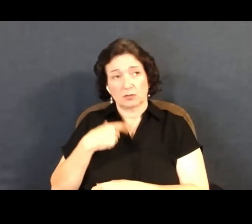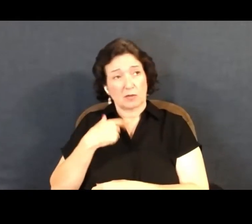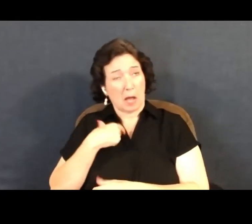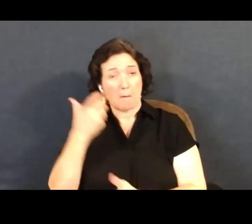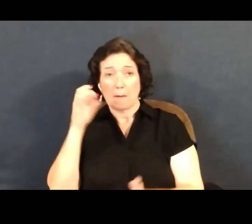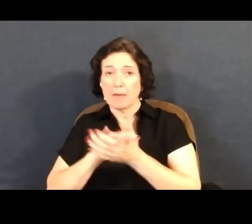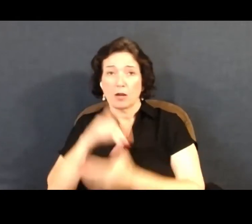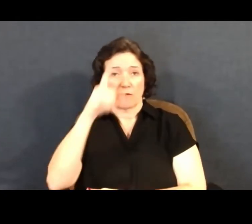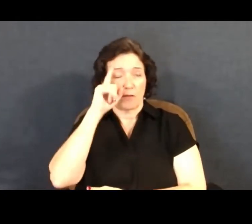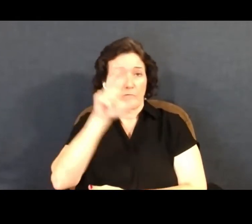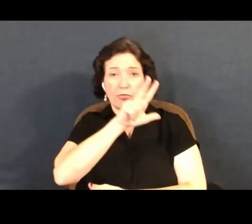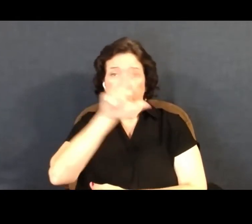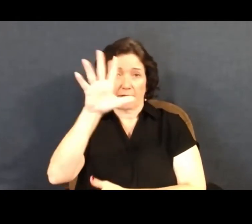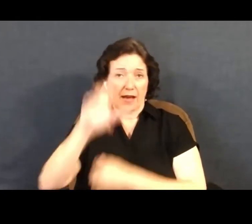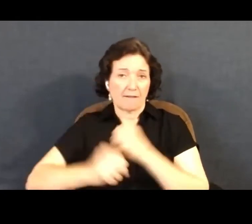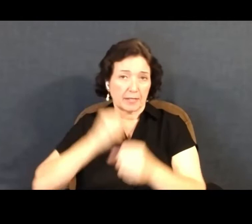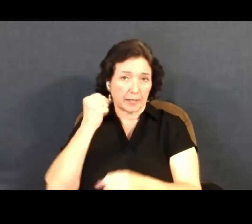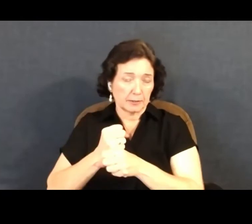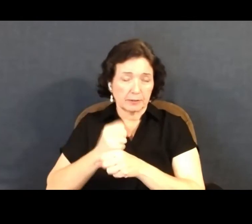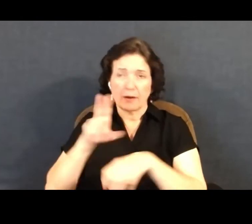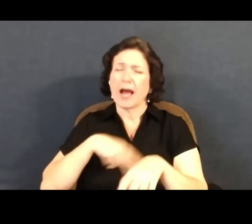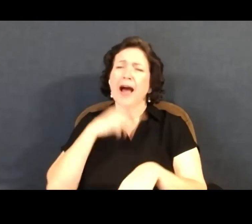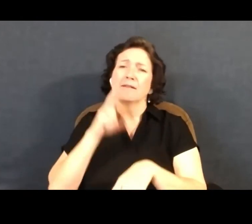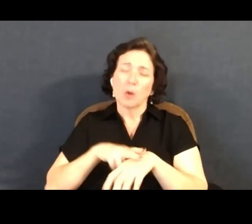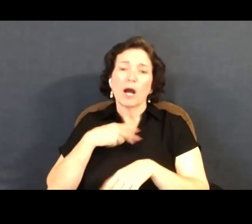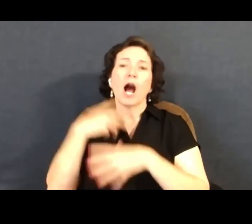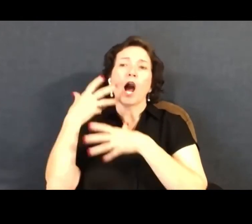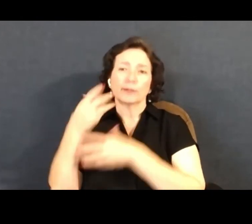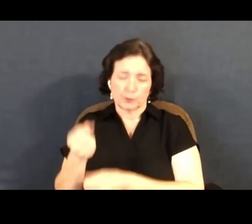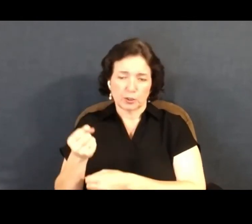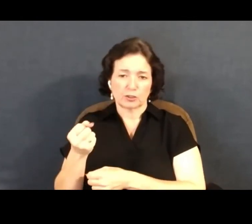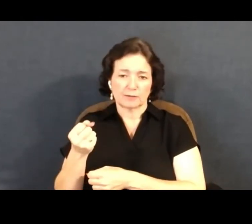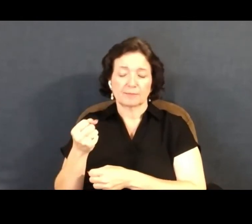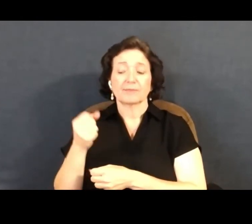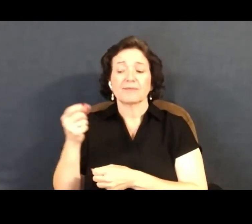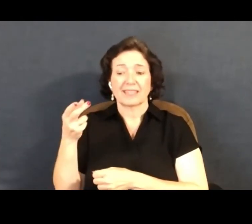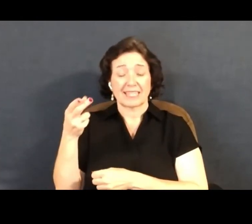you for 35 years. Of course I trust you." Then he says, "I will